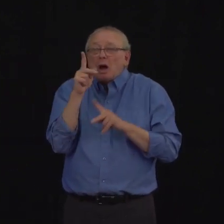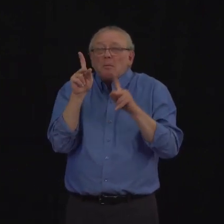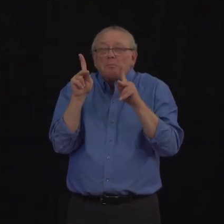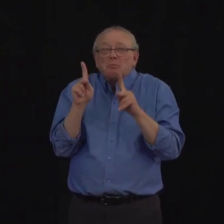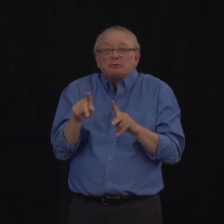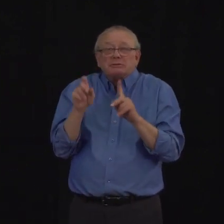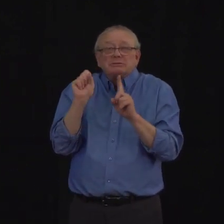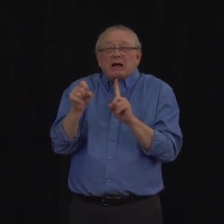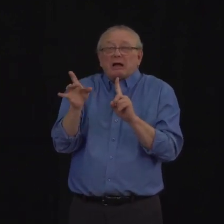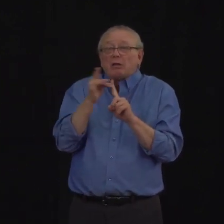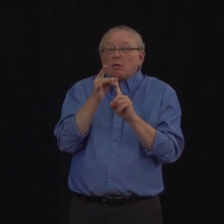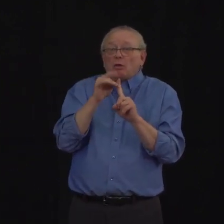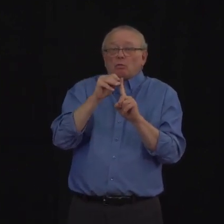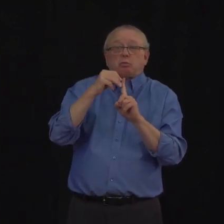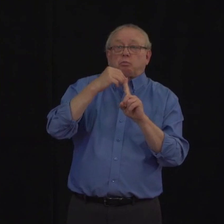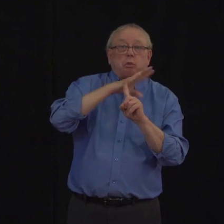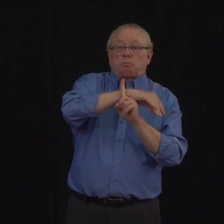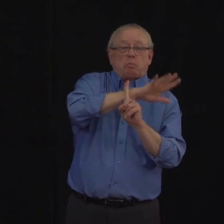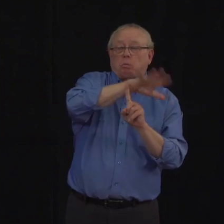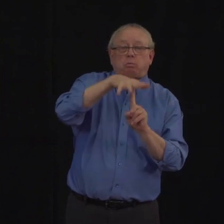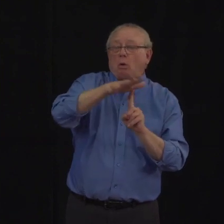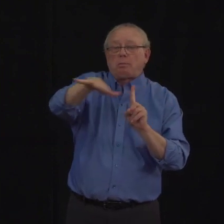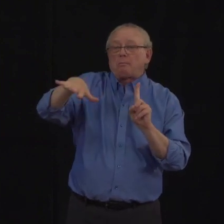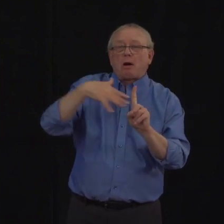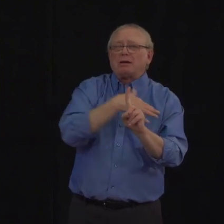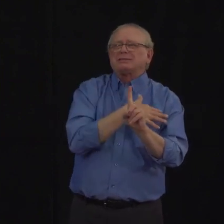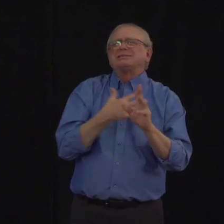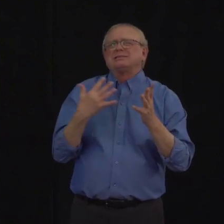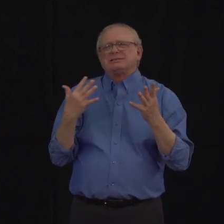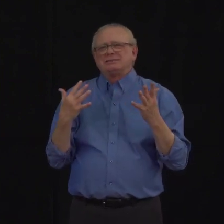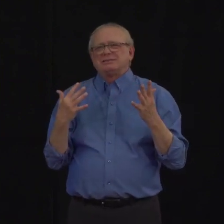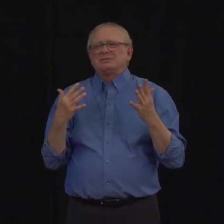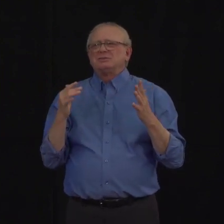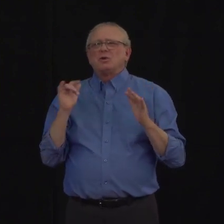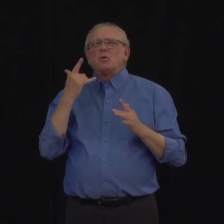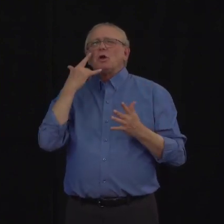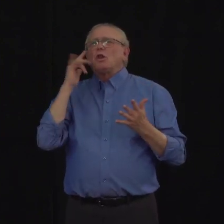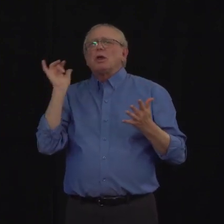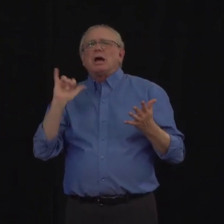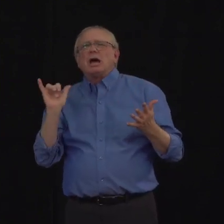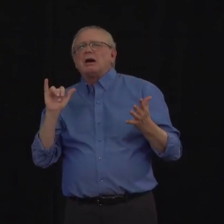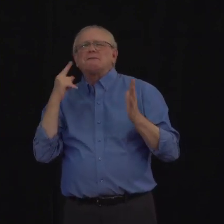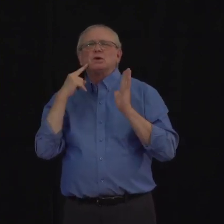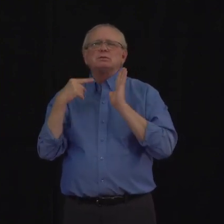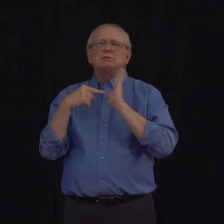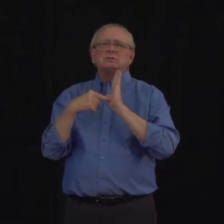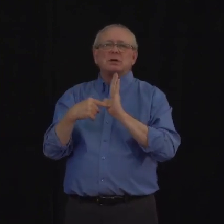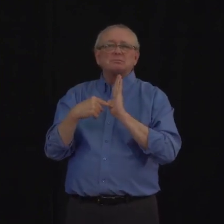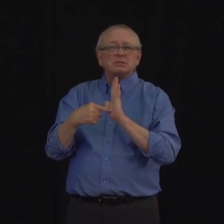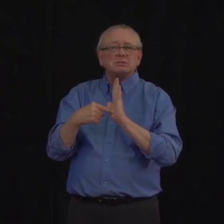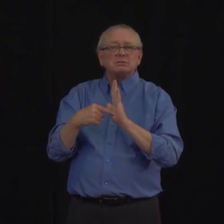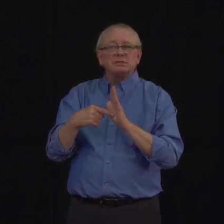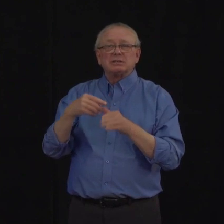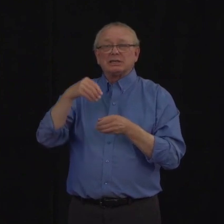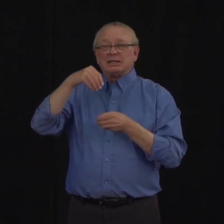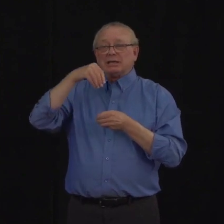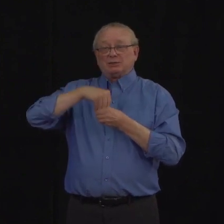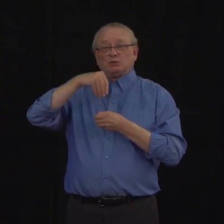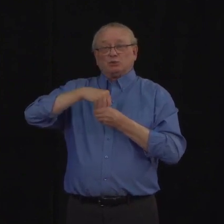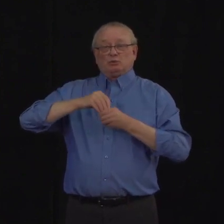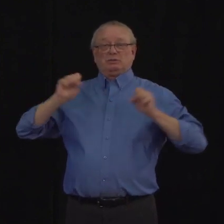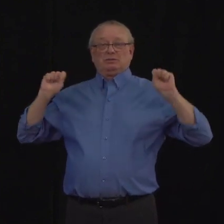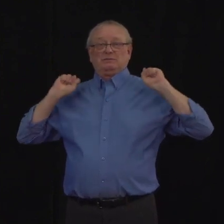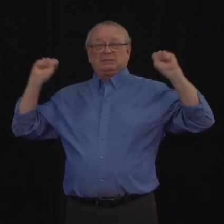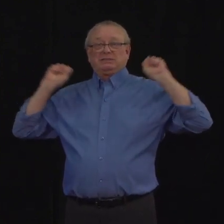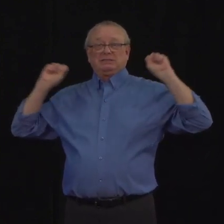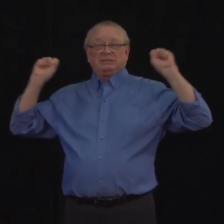the settings where that's been seen to happen are places like indoor fitness classes. So, for